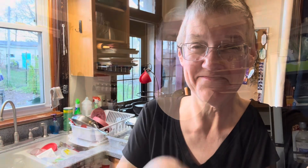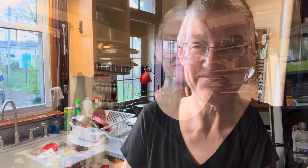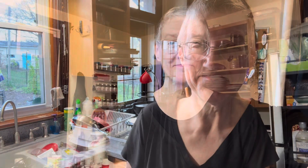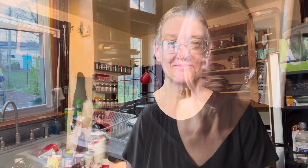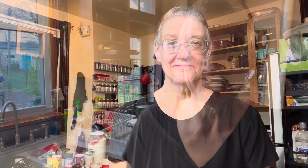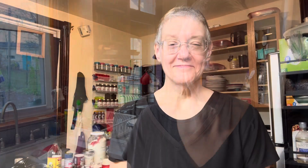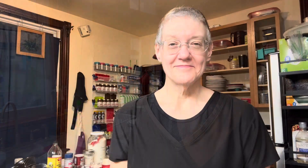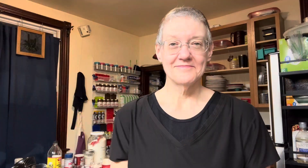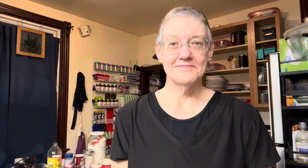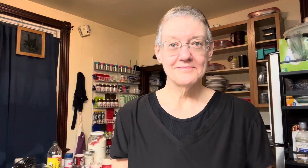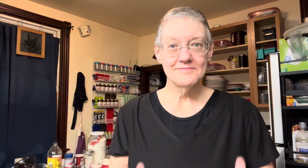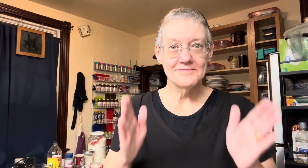the same time.